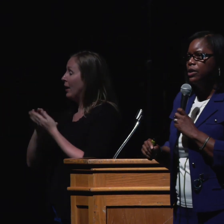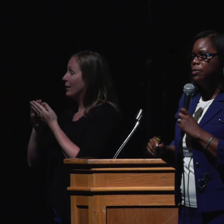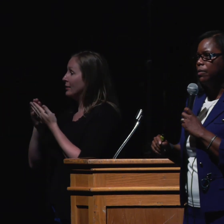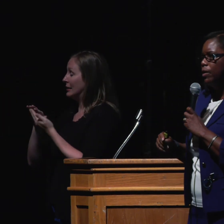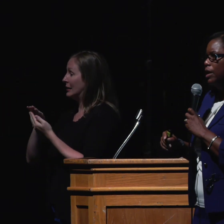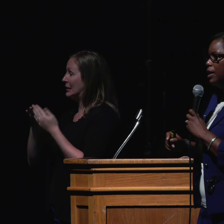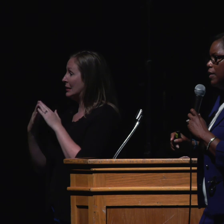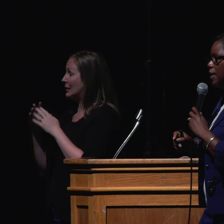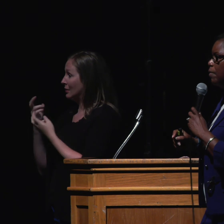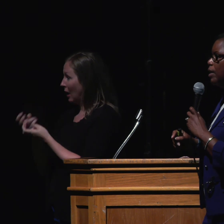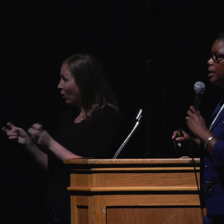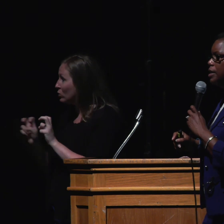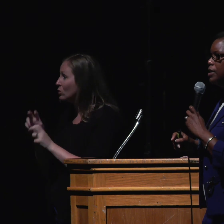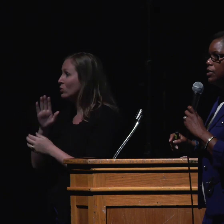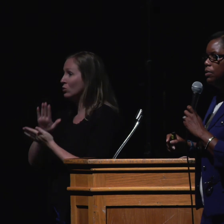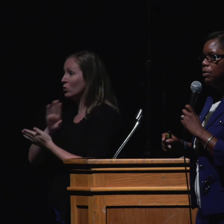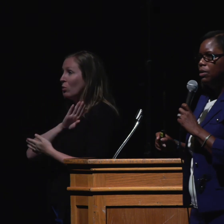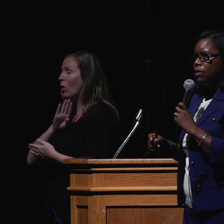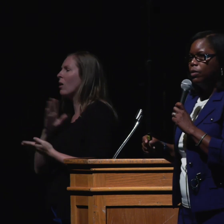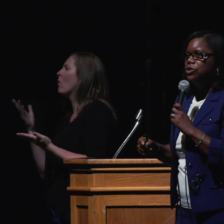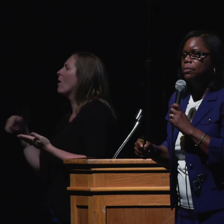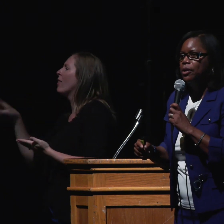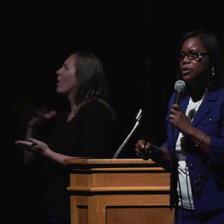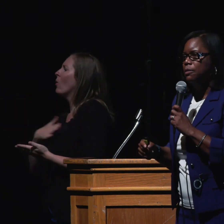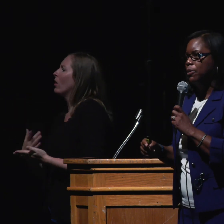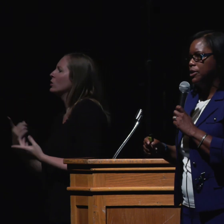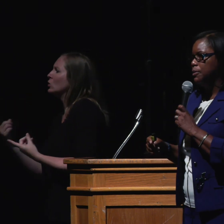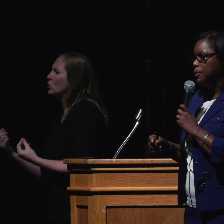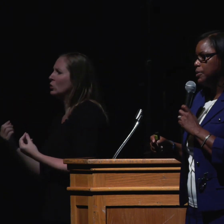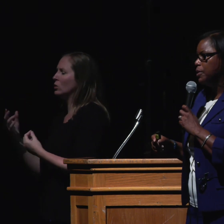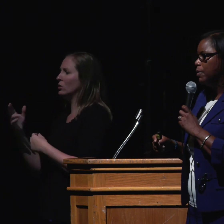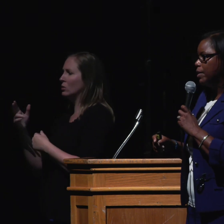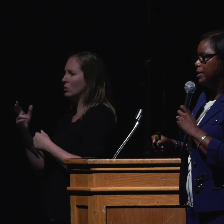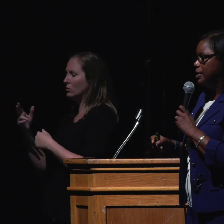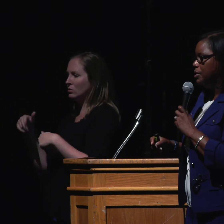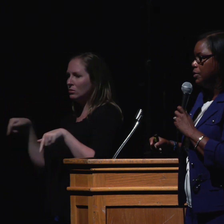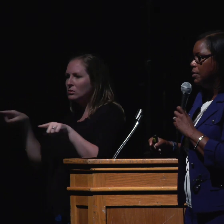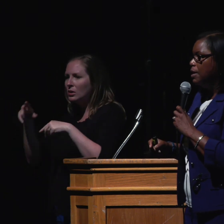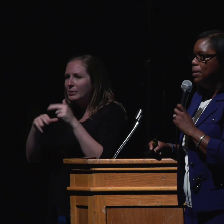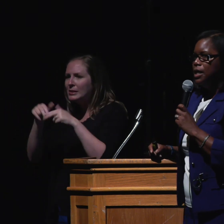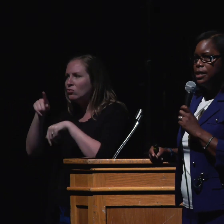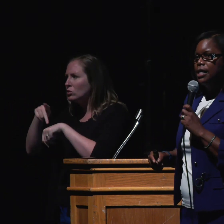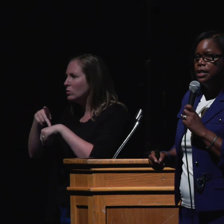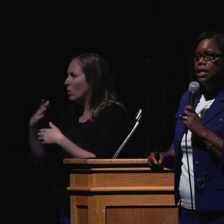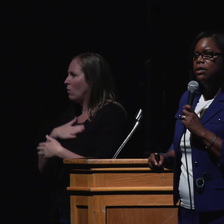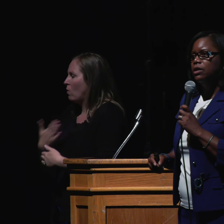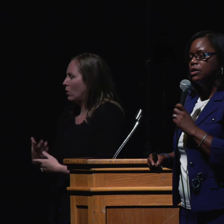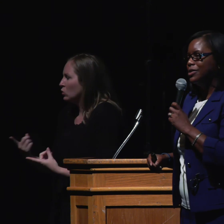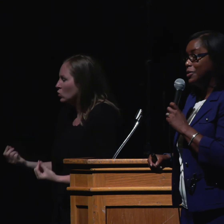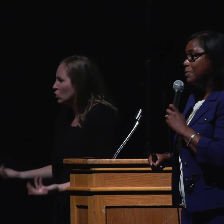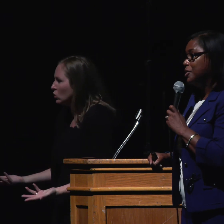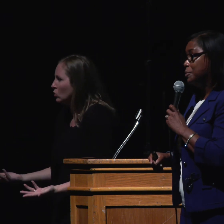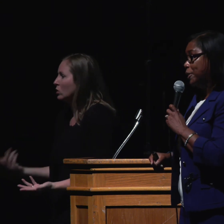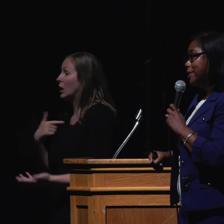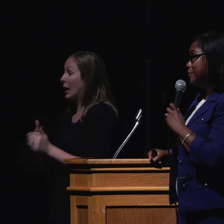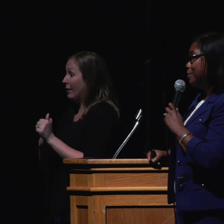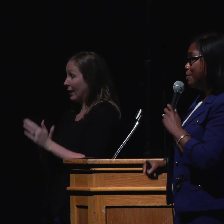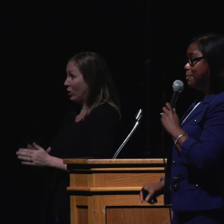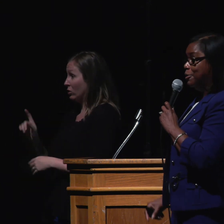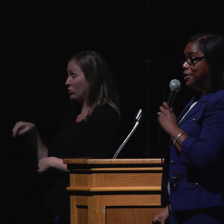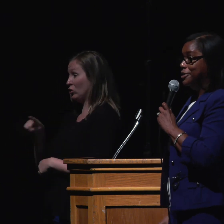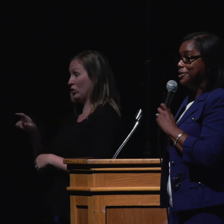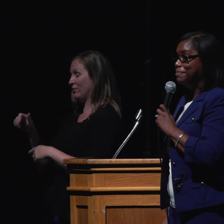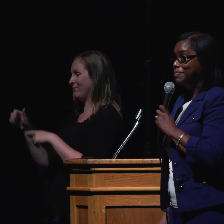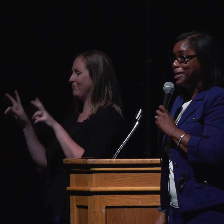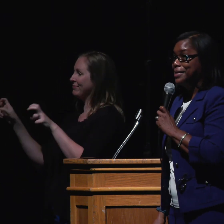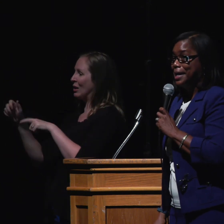it starts with what they're willing to do, what your building principals are willing to do. Because as leaders, we should practice what